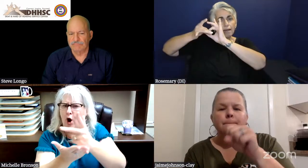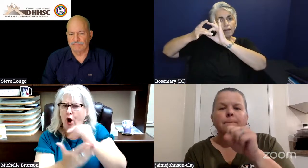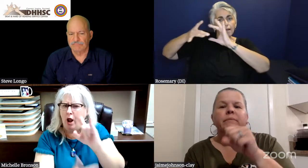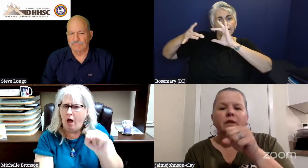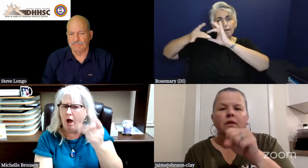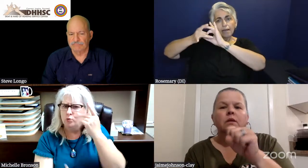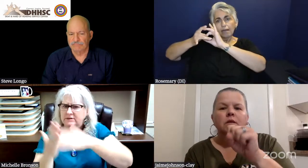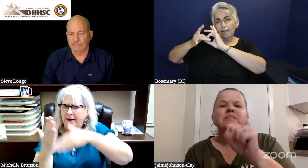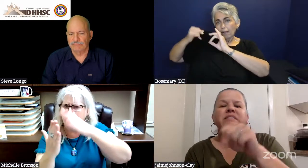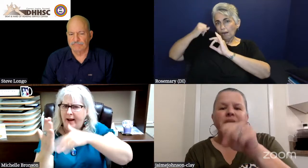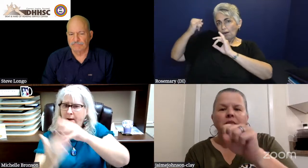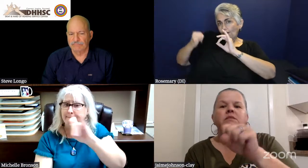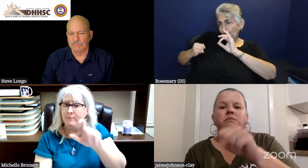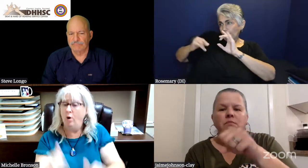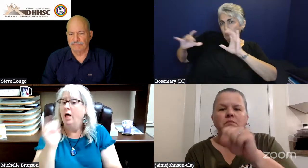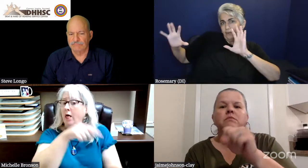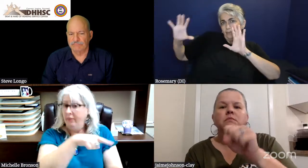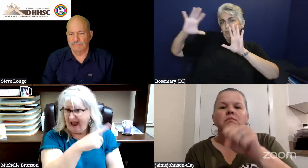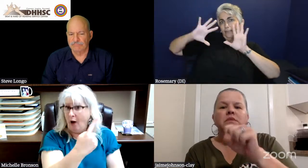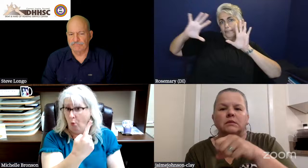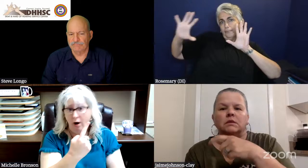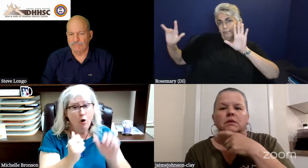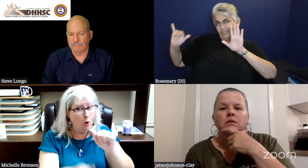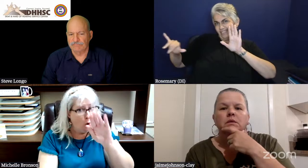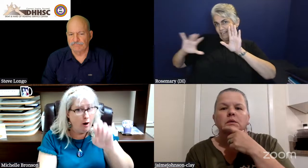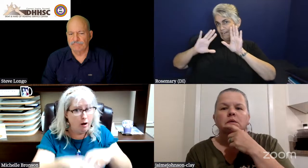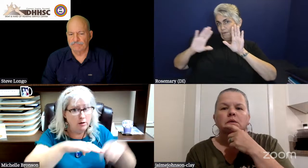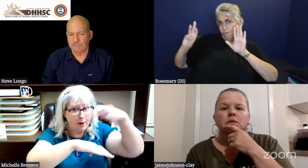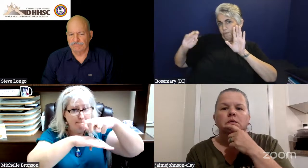have places. You know how the paint is